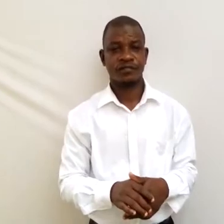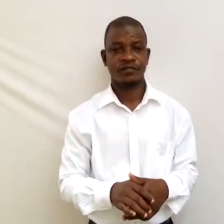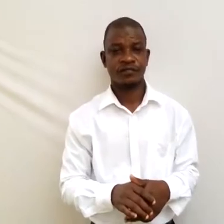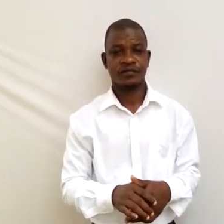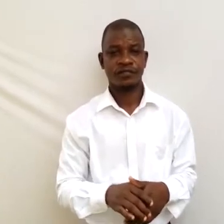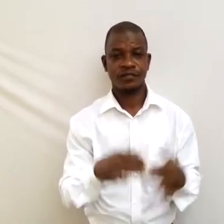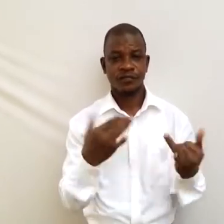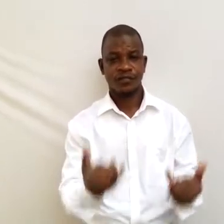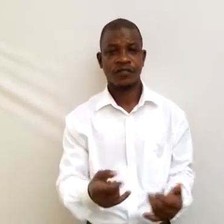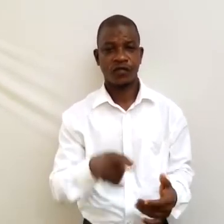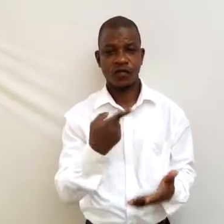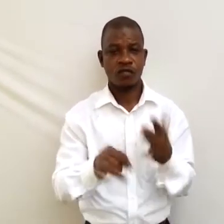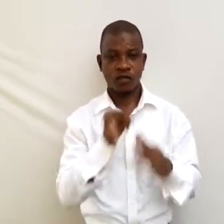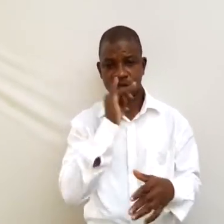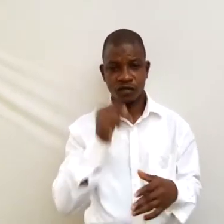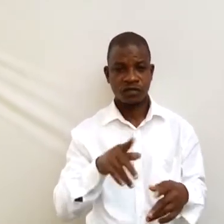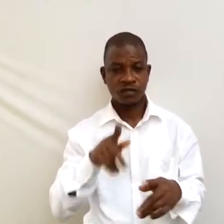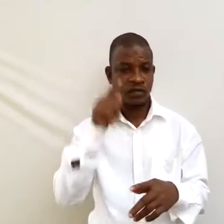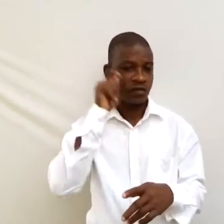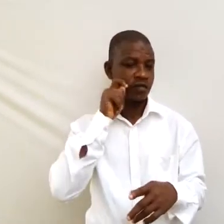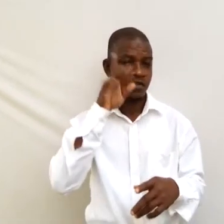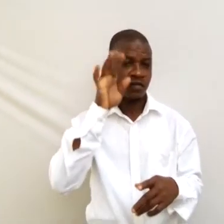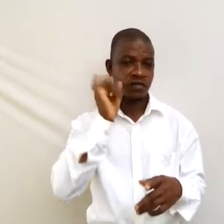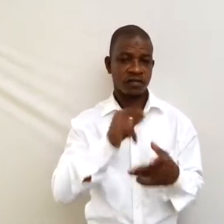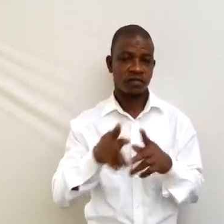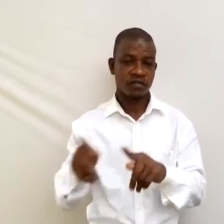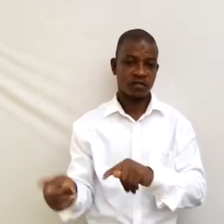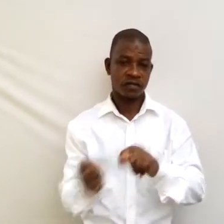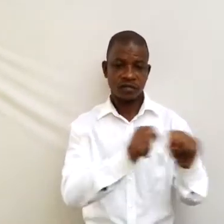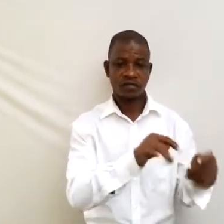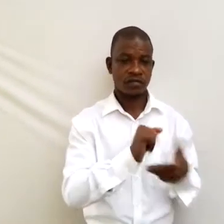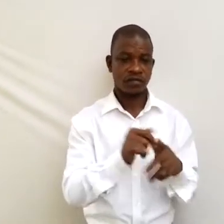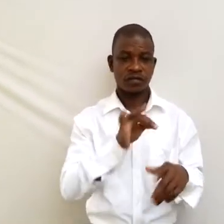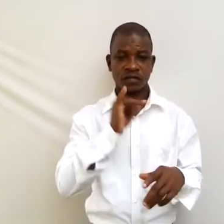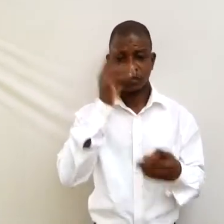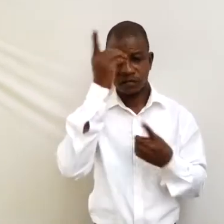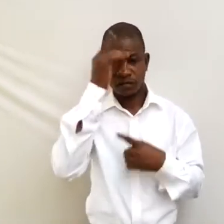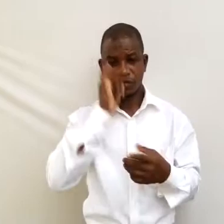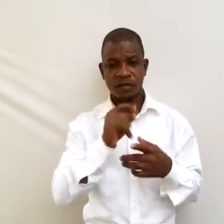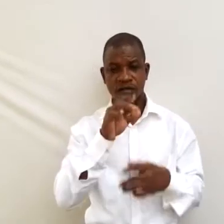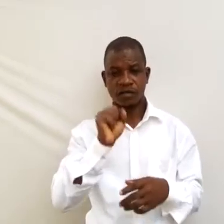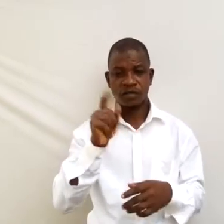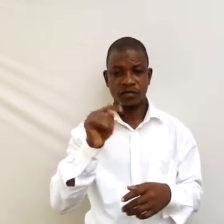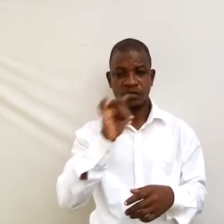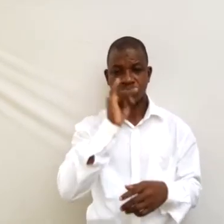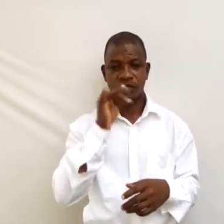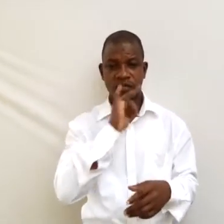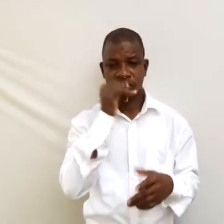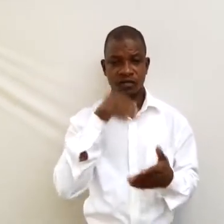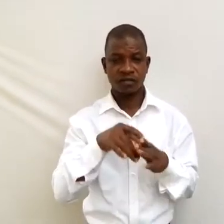Now, what is a sexually transmitted infection, STI? It is an infection